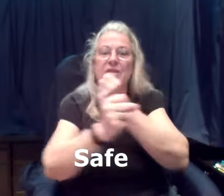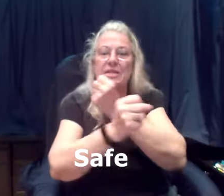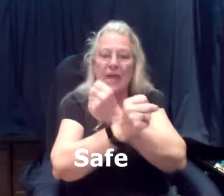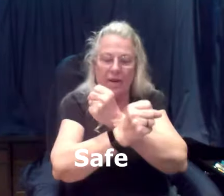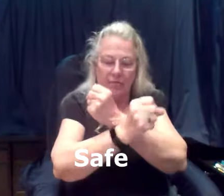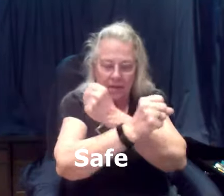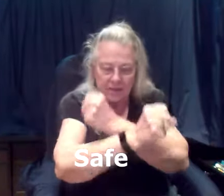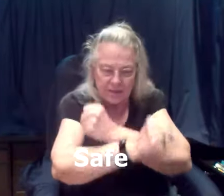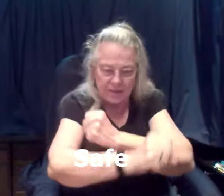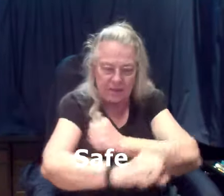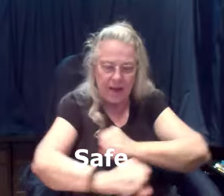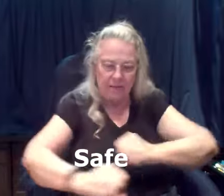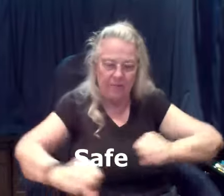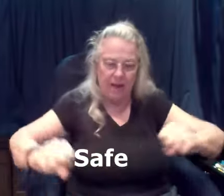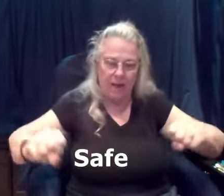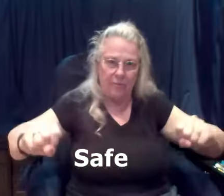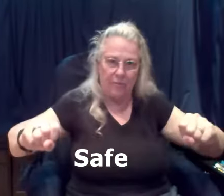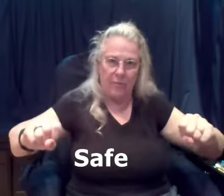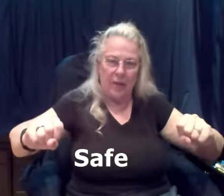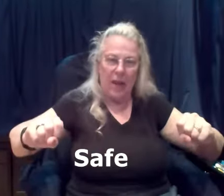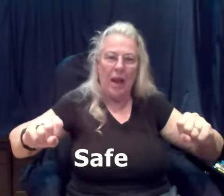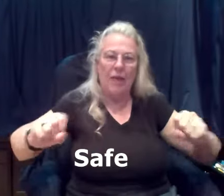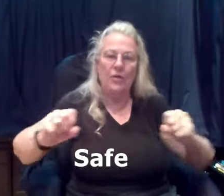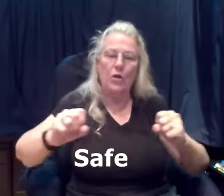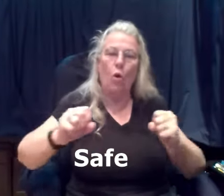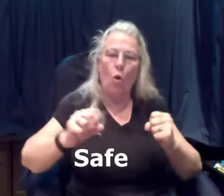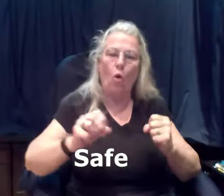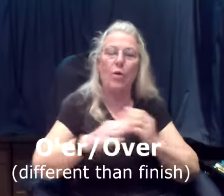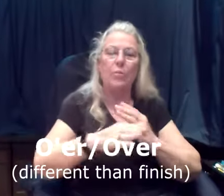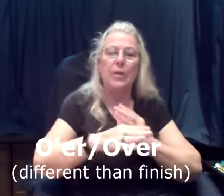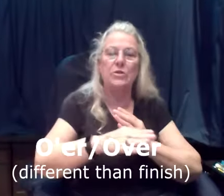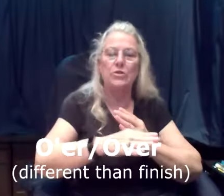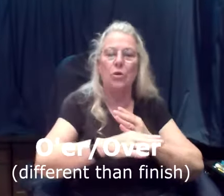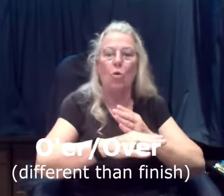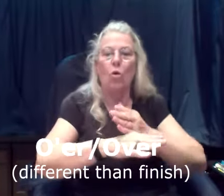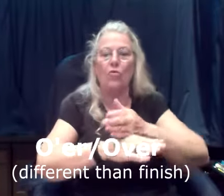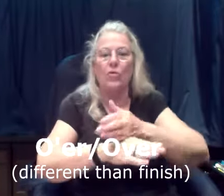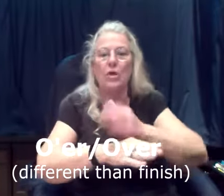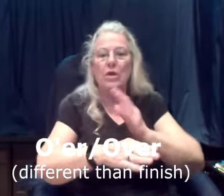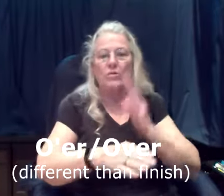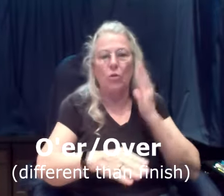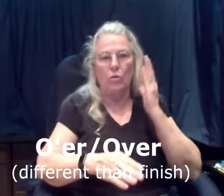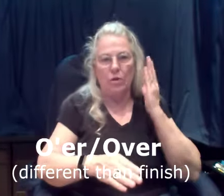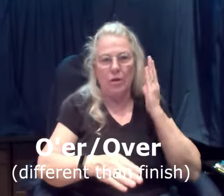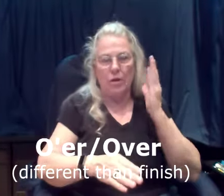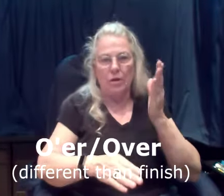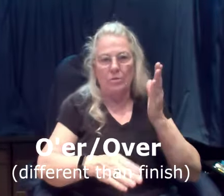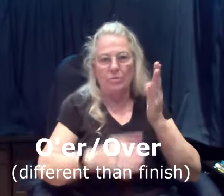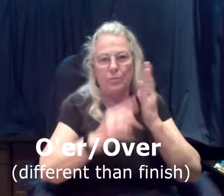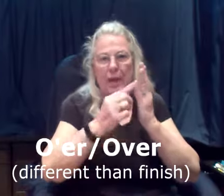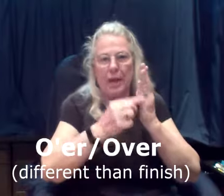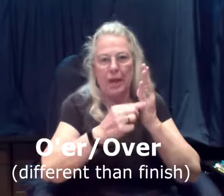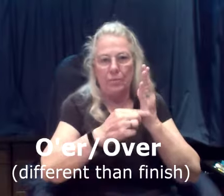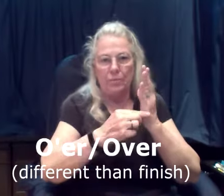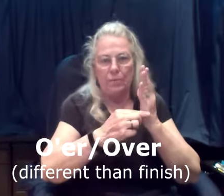safe. Safely. And then or means to go over. So your pinky on